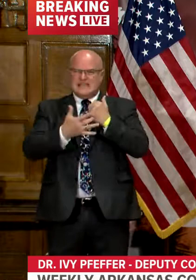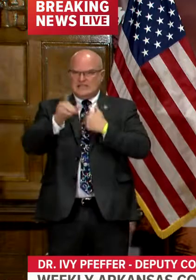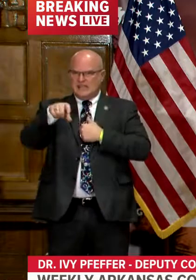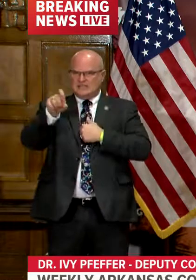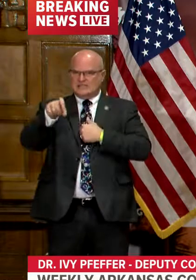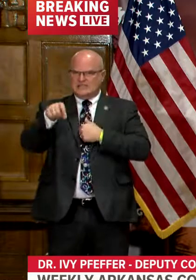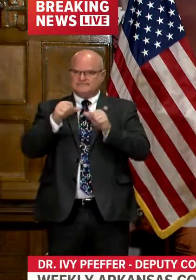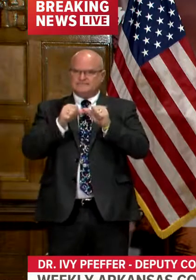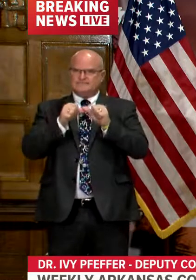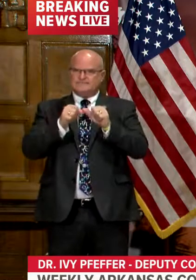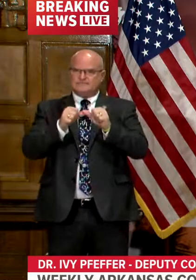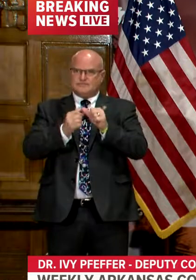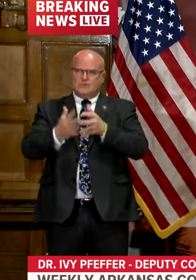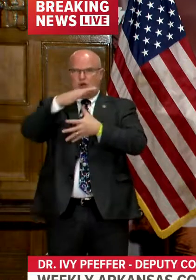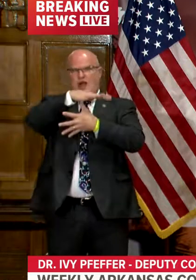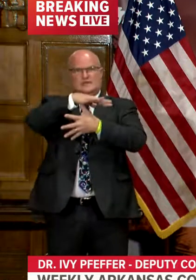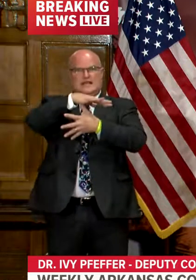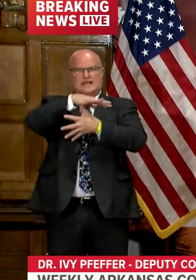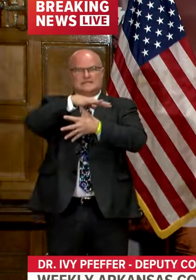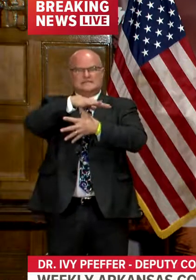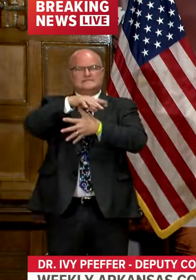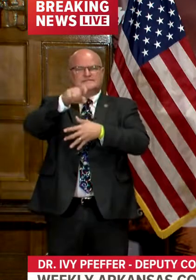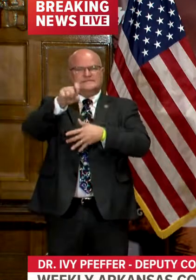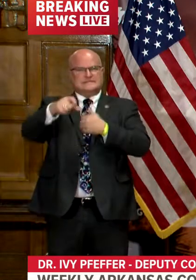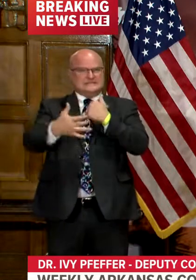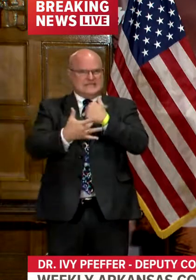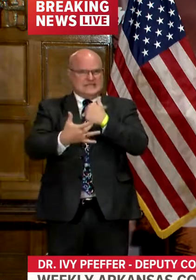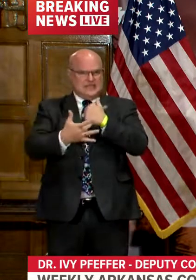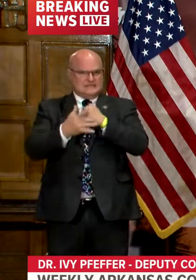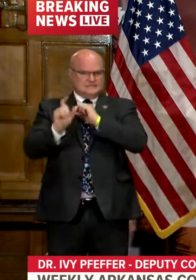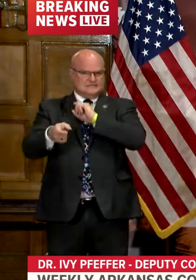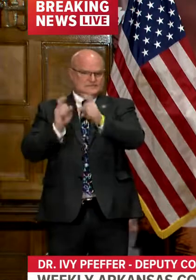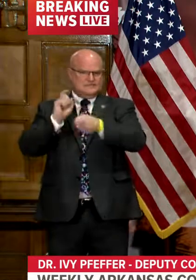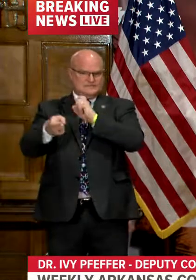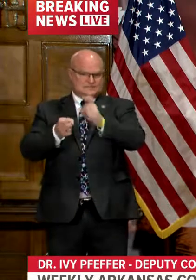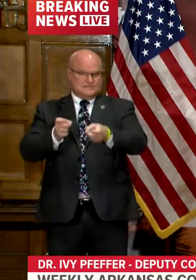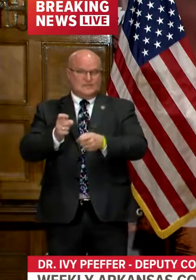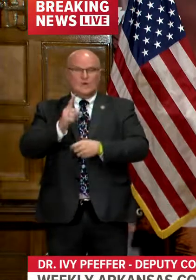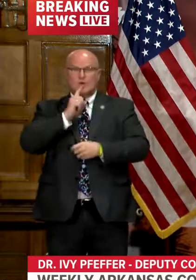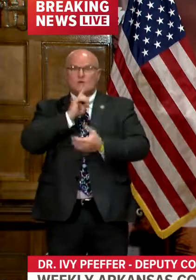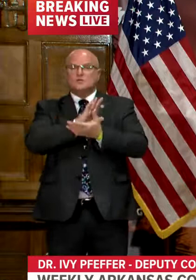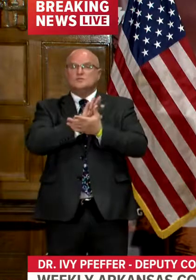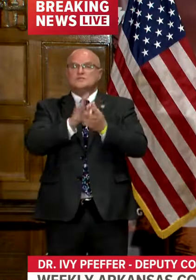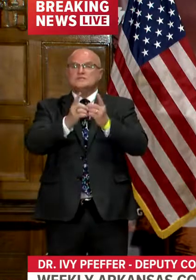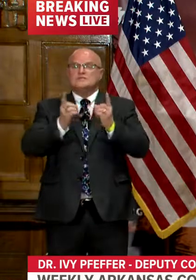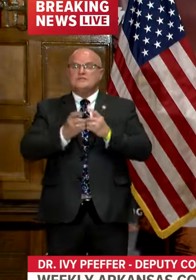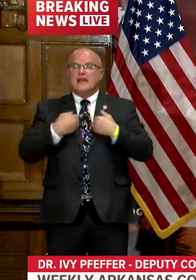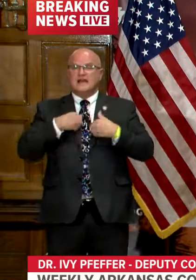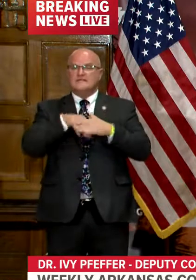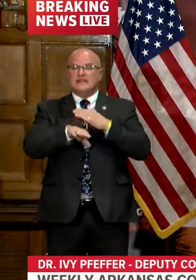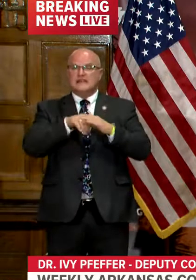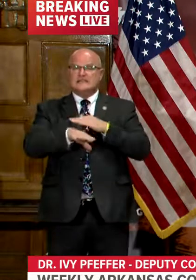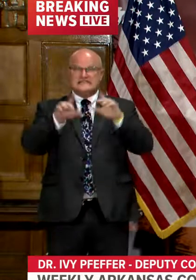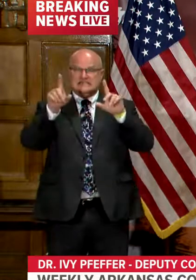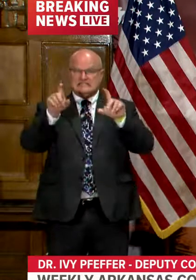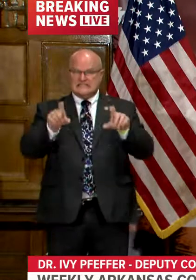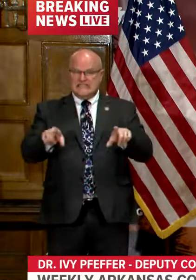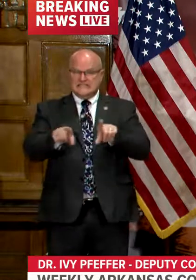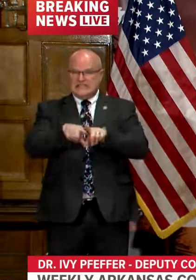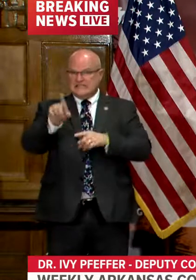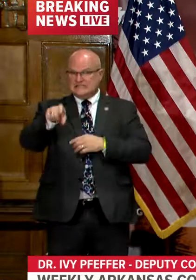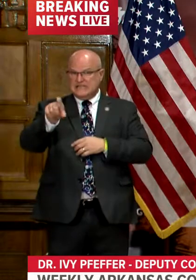have to continue to be prioritized. We want to make sure that school districts have access to testing as they